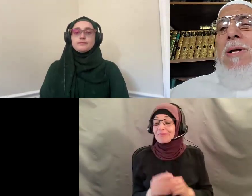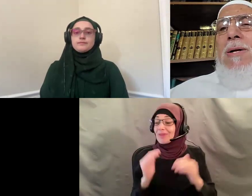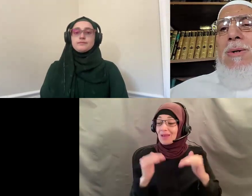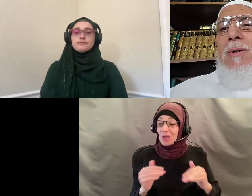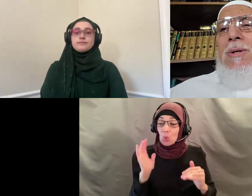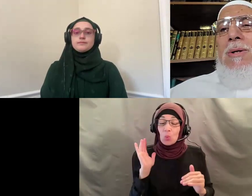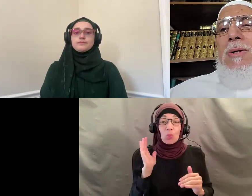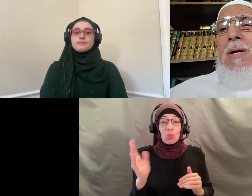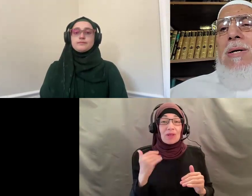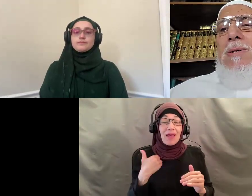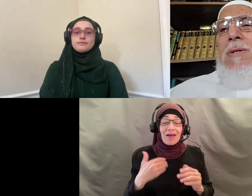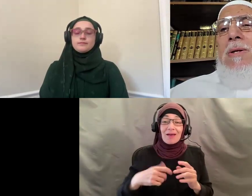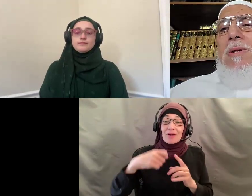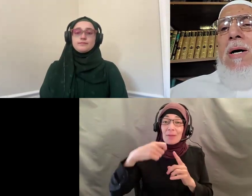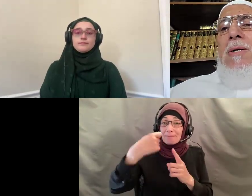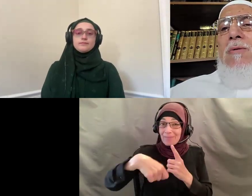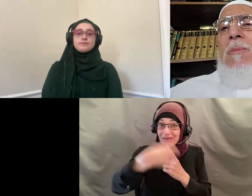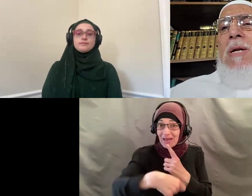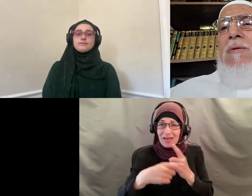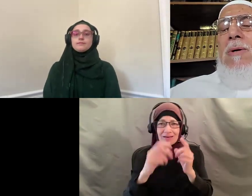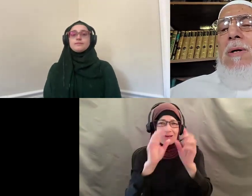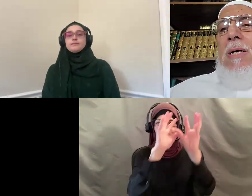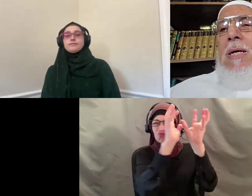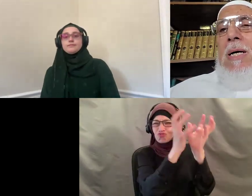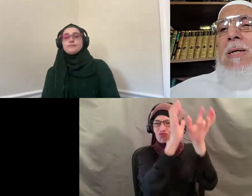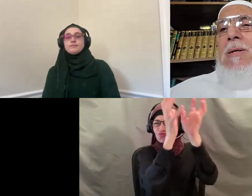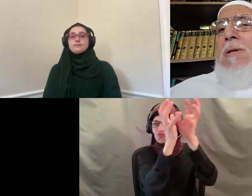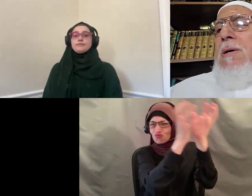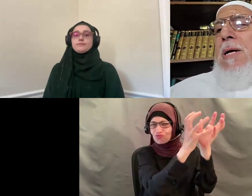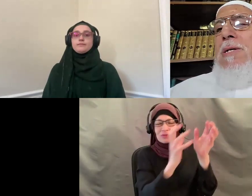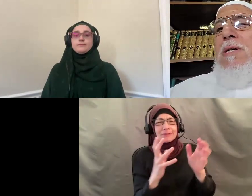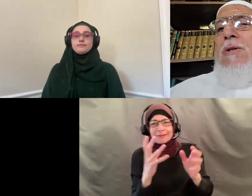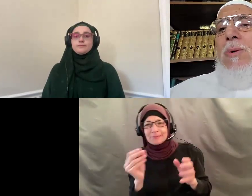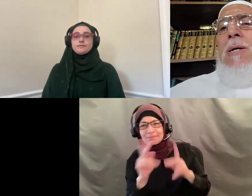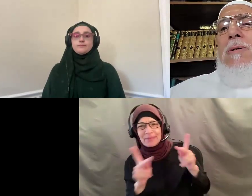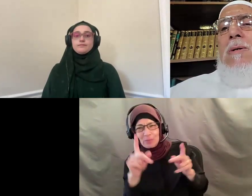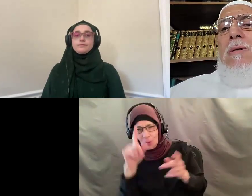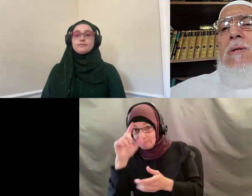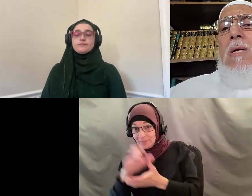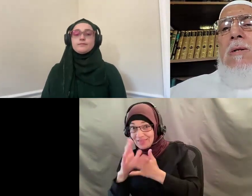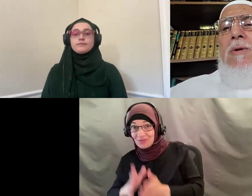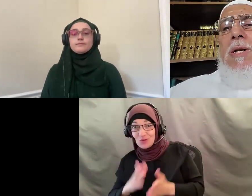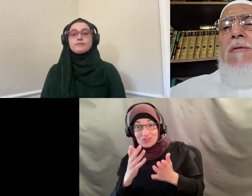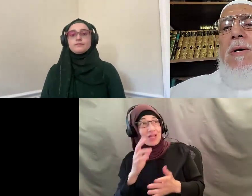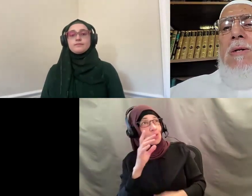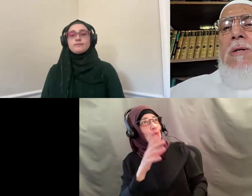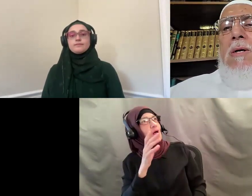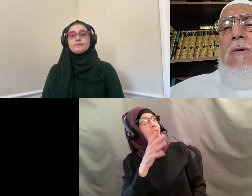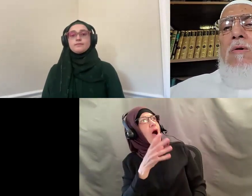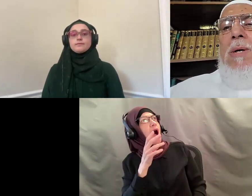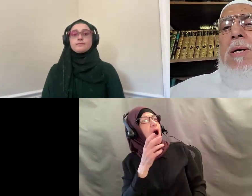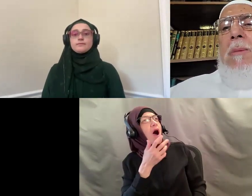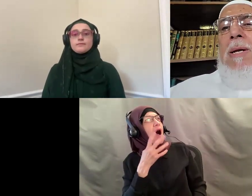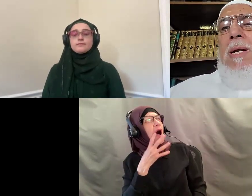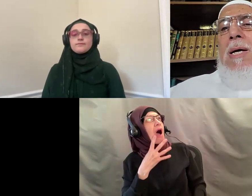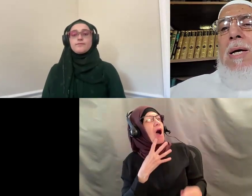are very nice in the eyes of the believer, and they are easy to eat. It's not very difficult